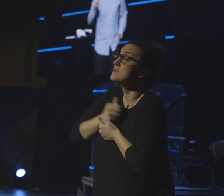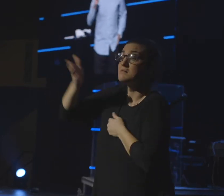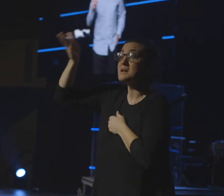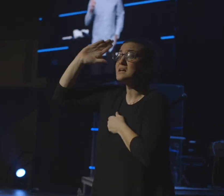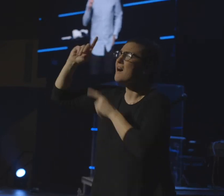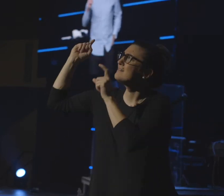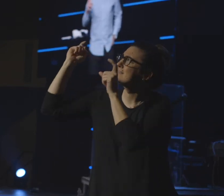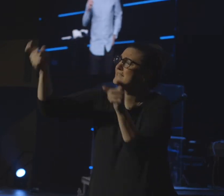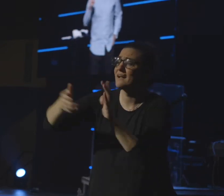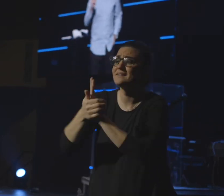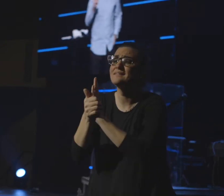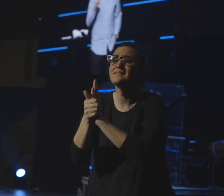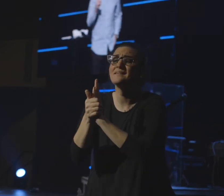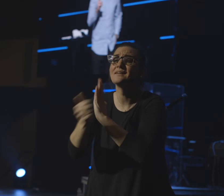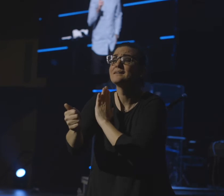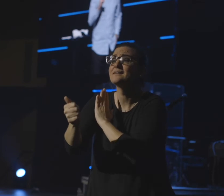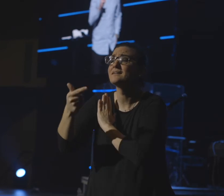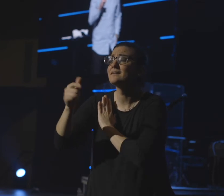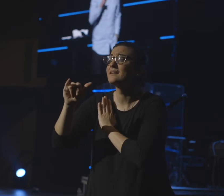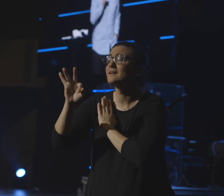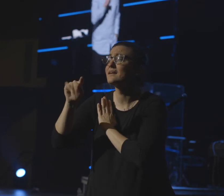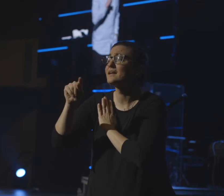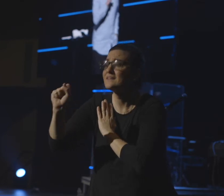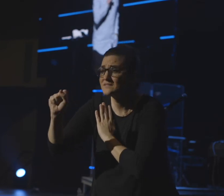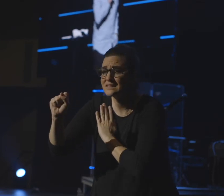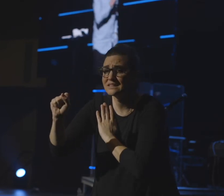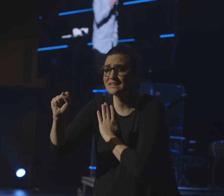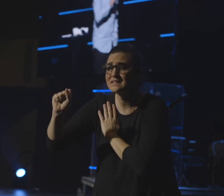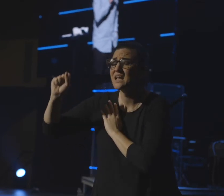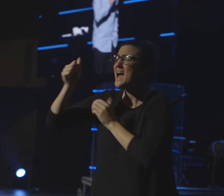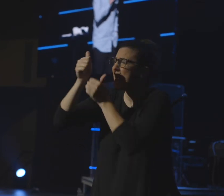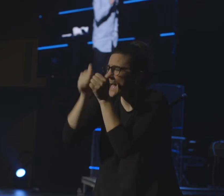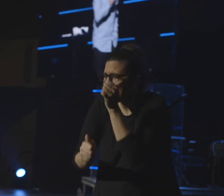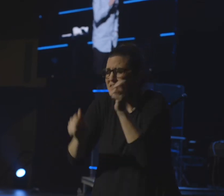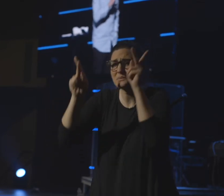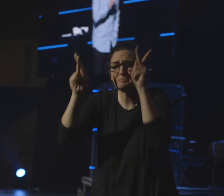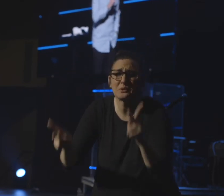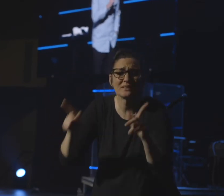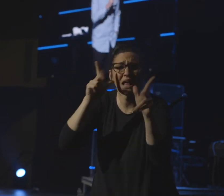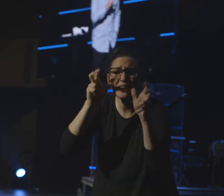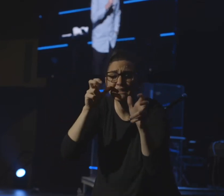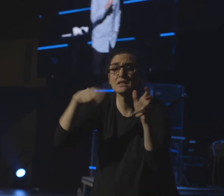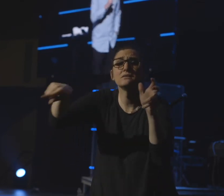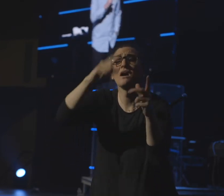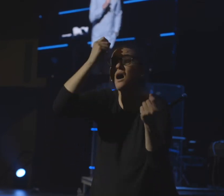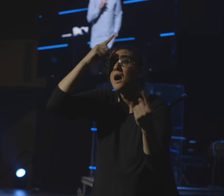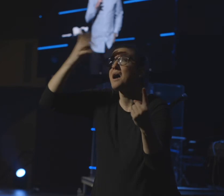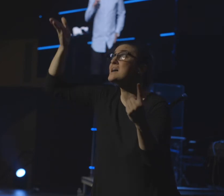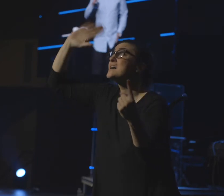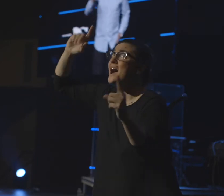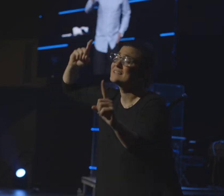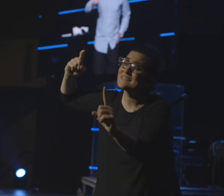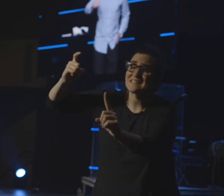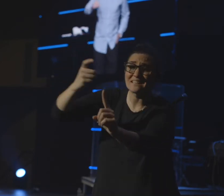every single person listening to me right now, if you're a Christian, you have been gifted by God. Do you even know what they are? Do you know